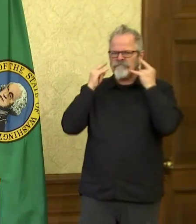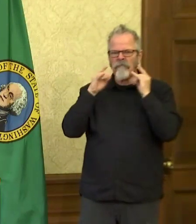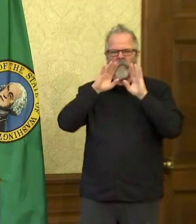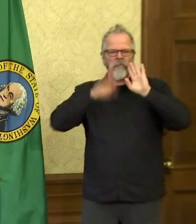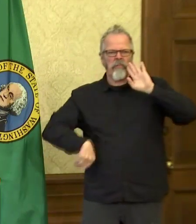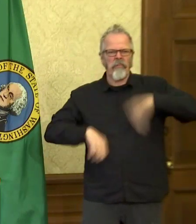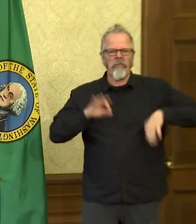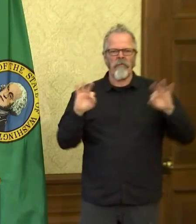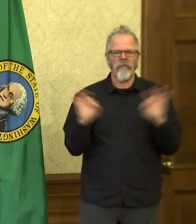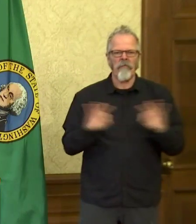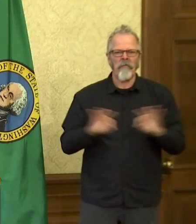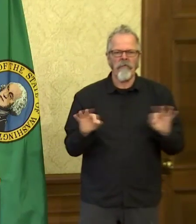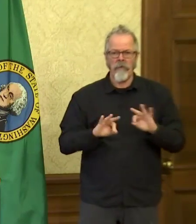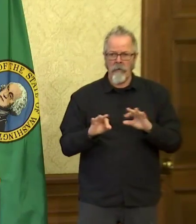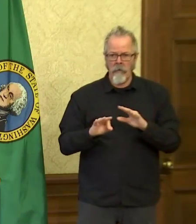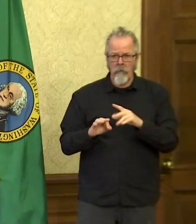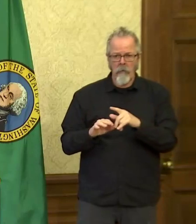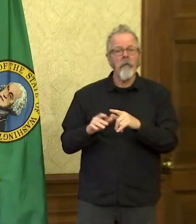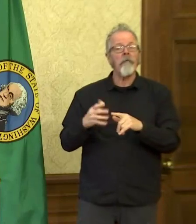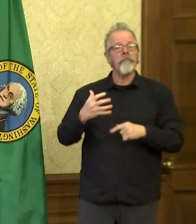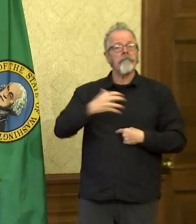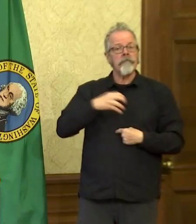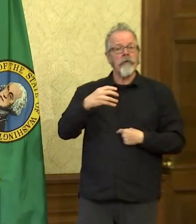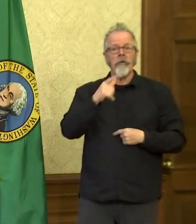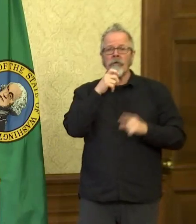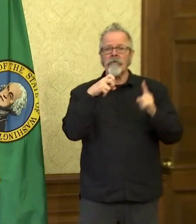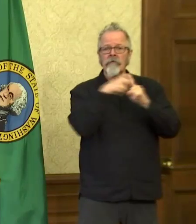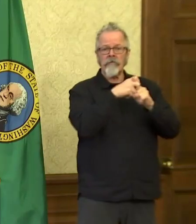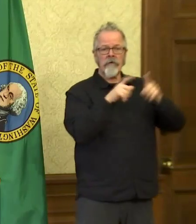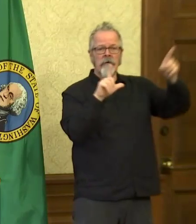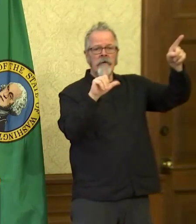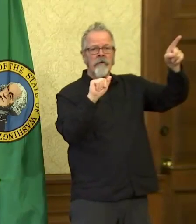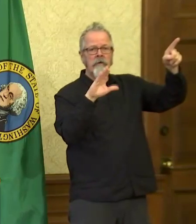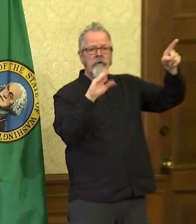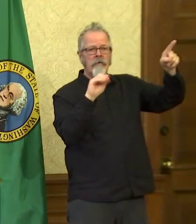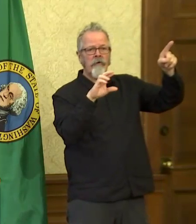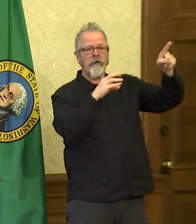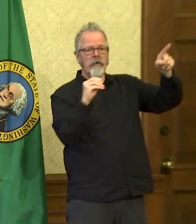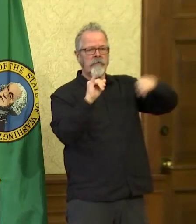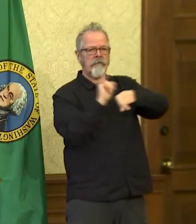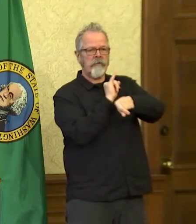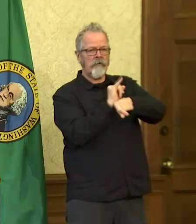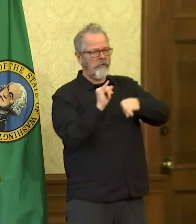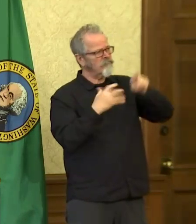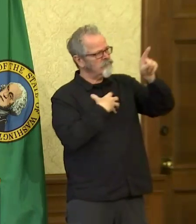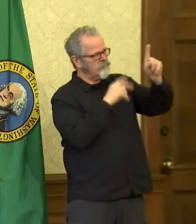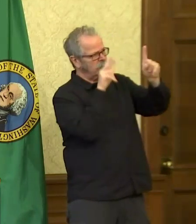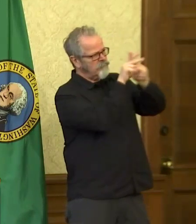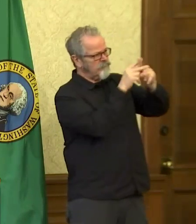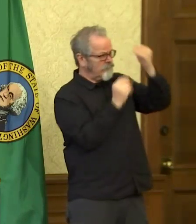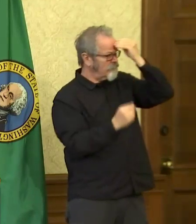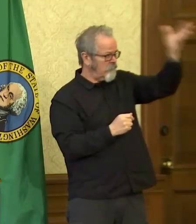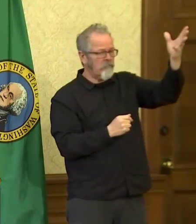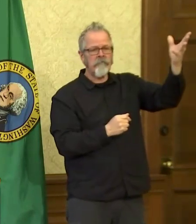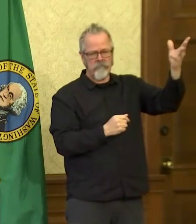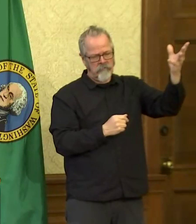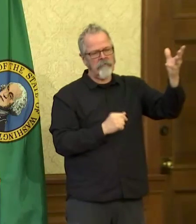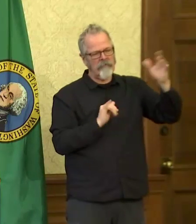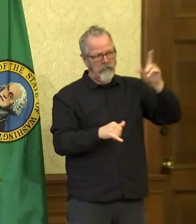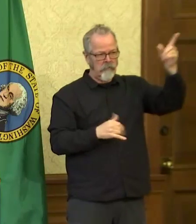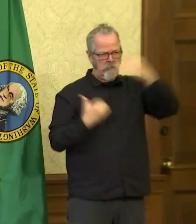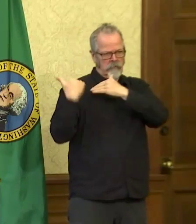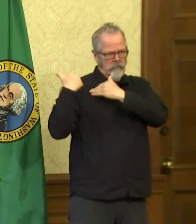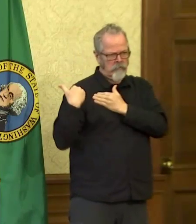basis, return to our economy. We're going to continue to follow that plan that got us to that point